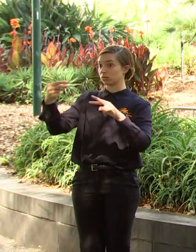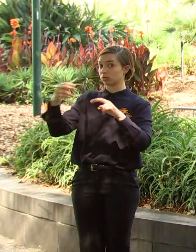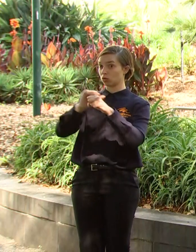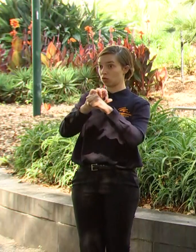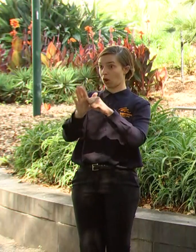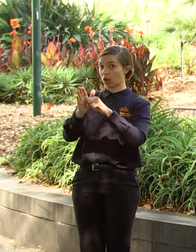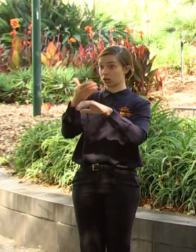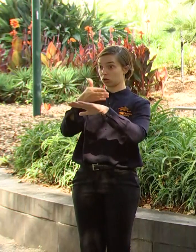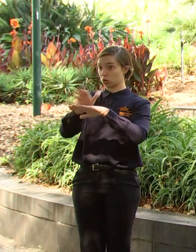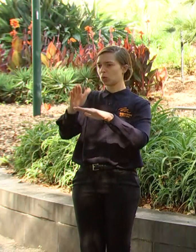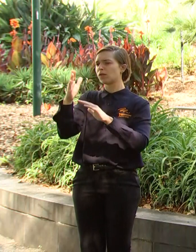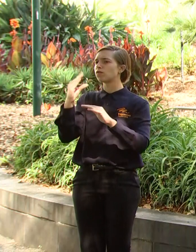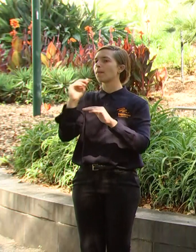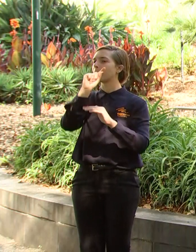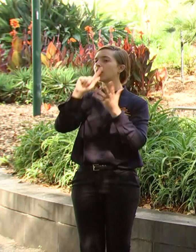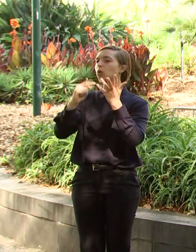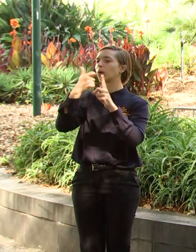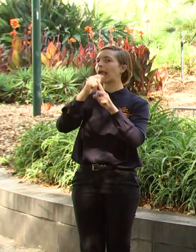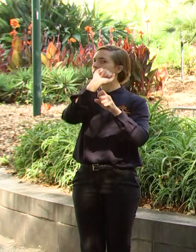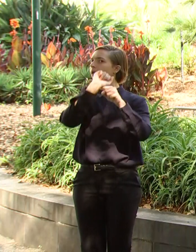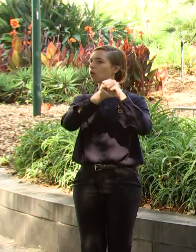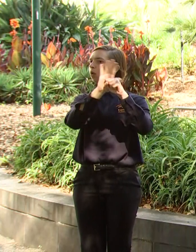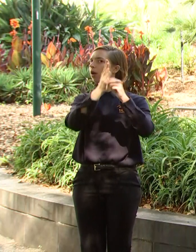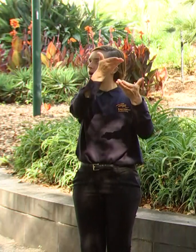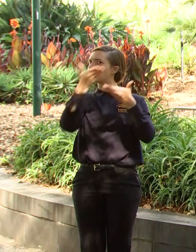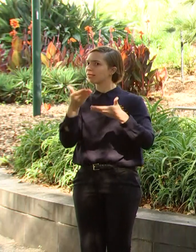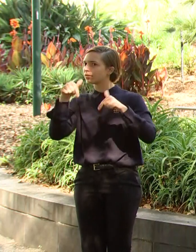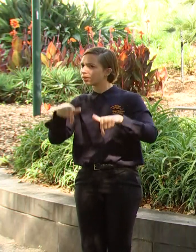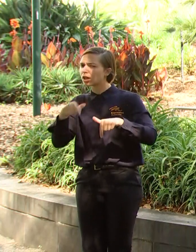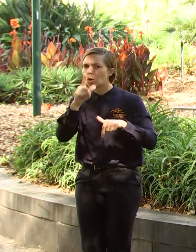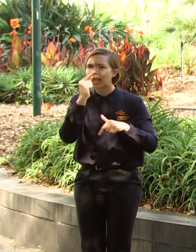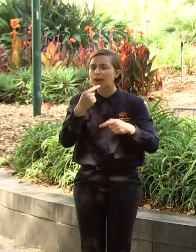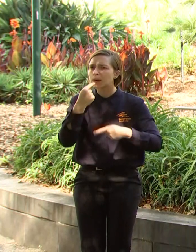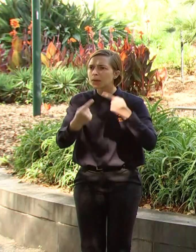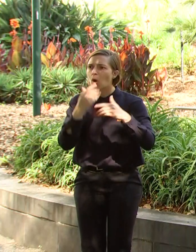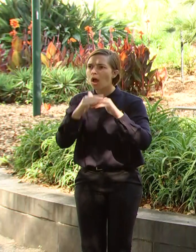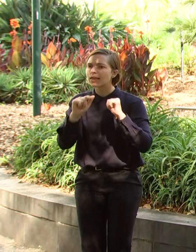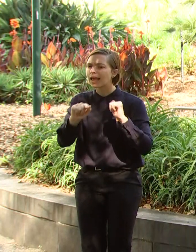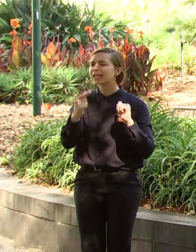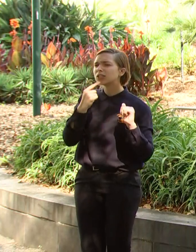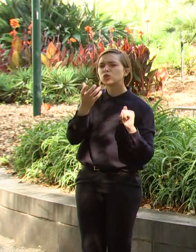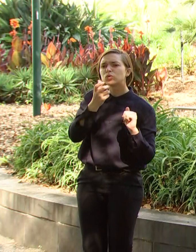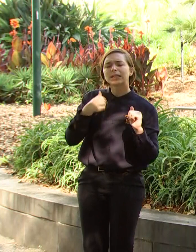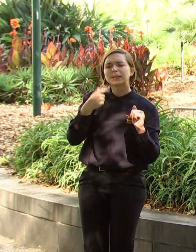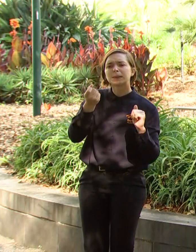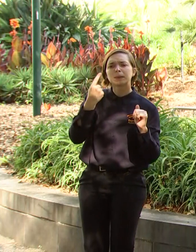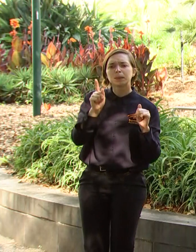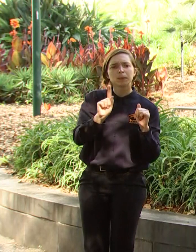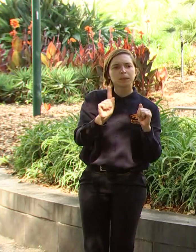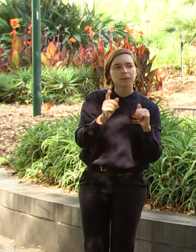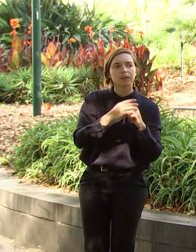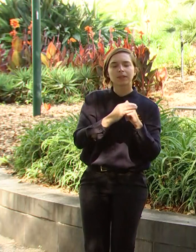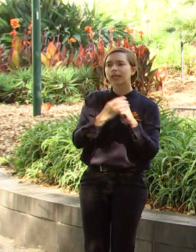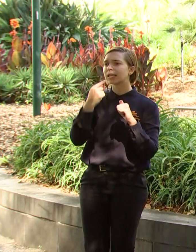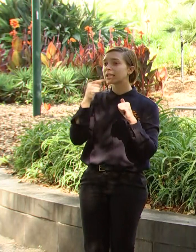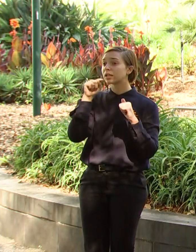in Victoria mid last year? Sorry, Samara, I'm not quite following. The precursor to the mutant strain that